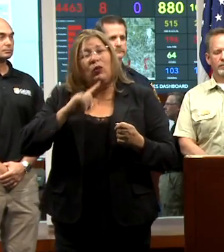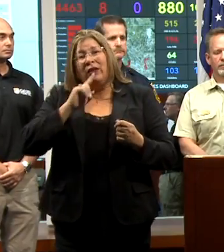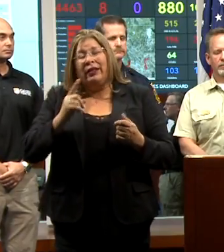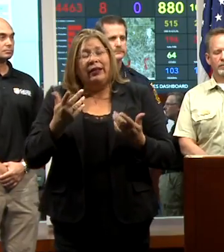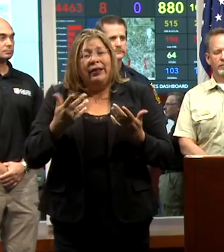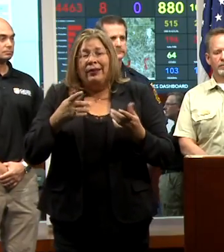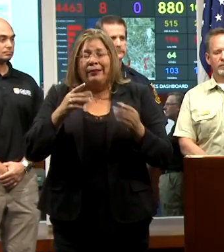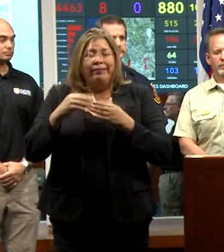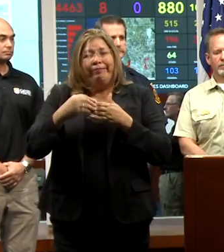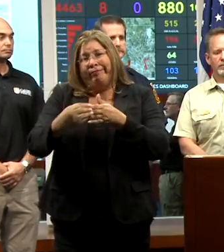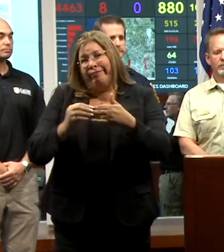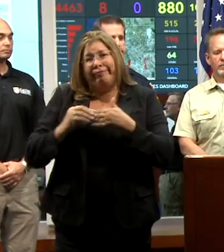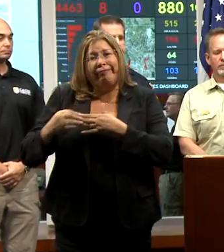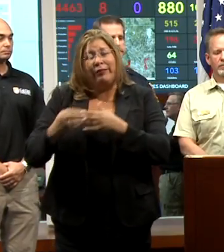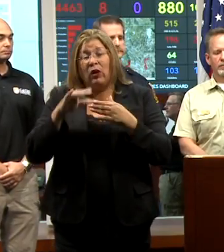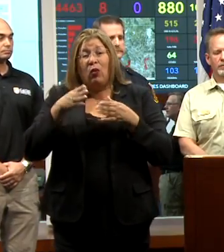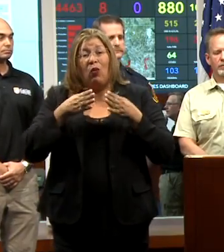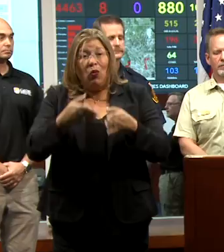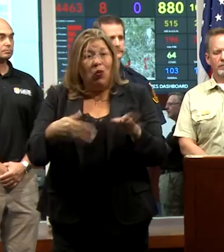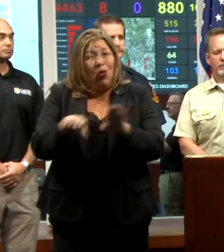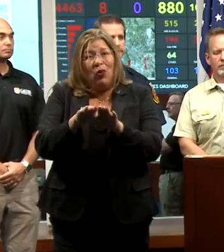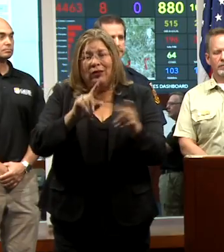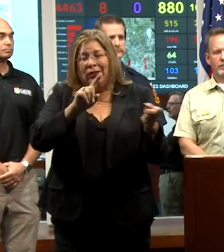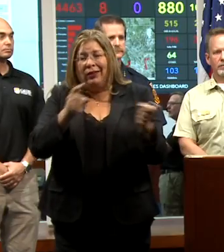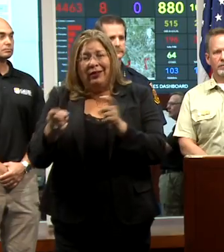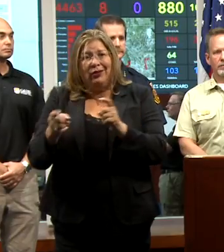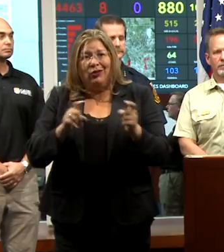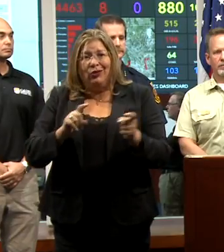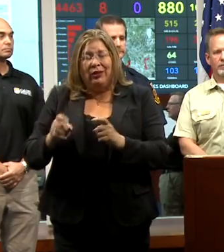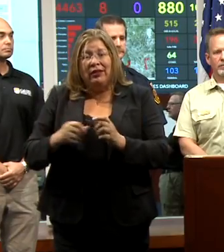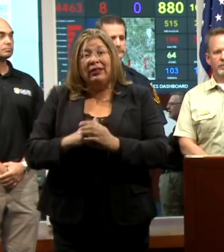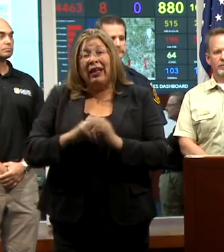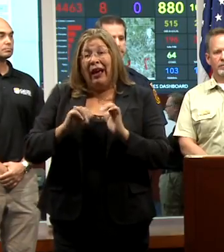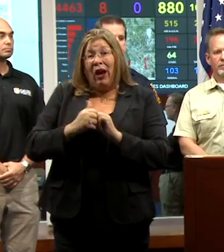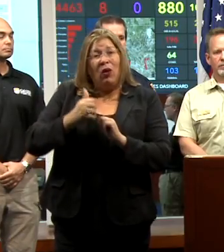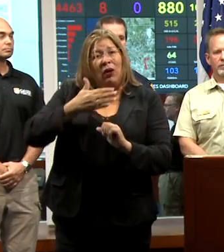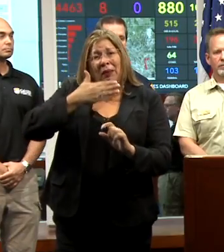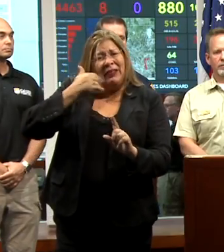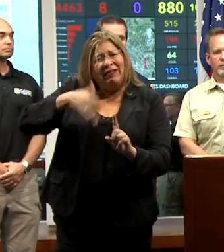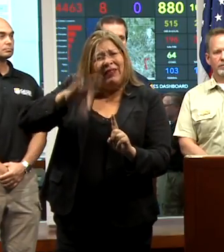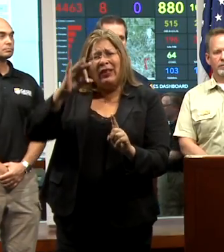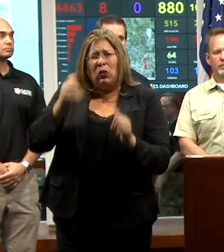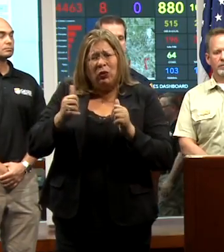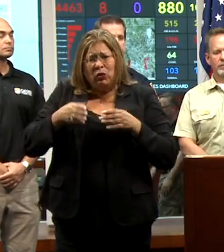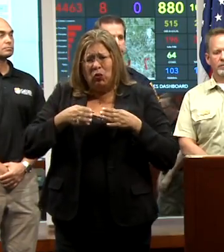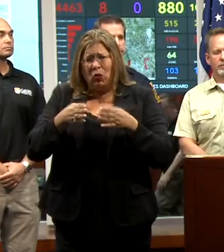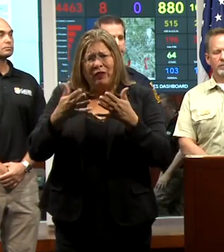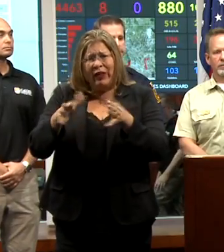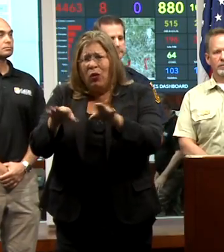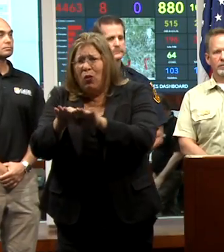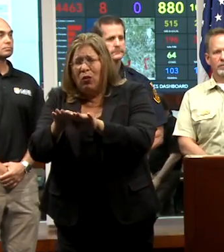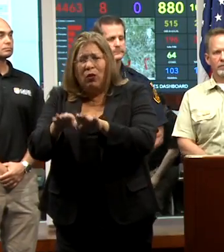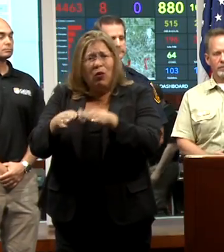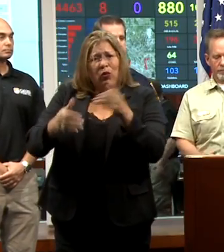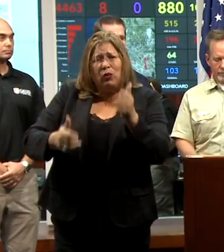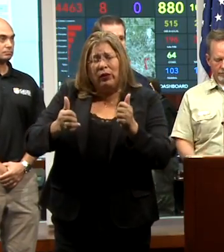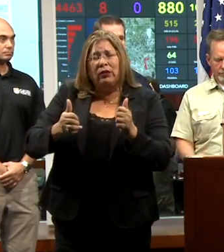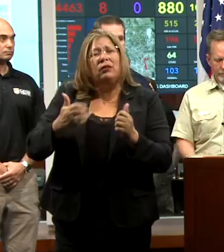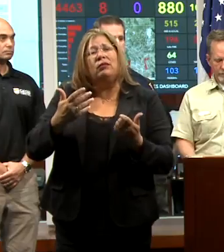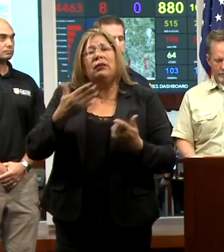closures are changing rapidly. The best resource to find out what road closures are open and not is to go to the CHP website